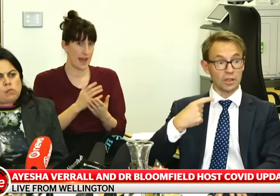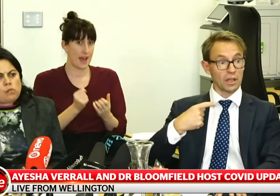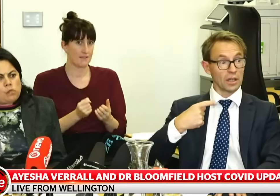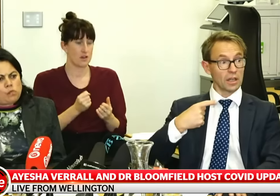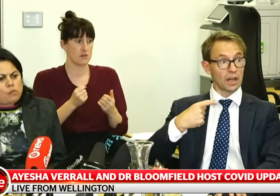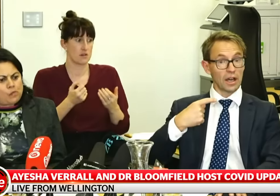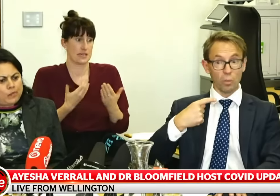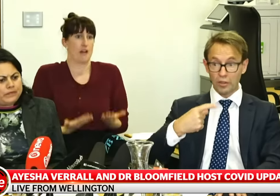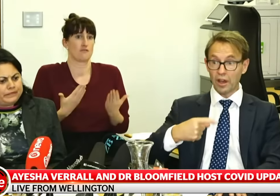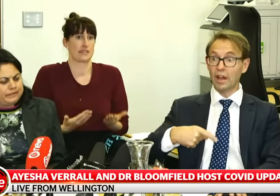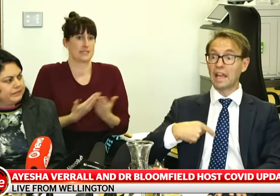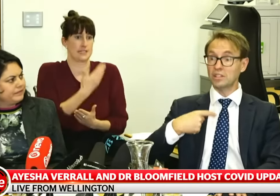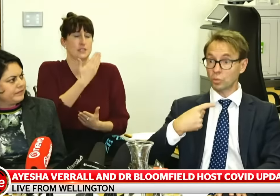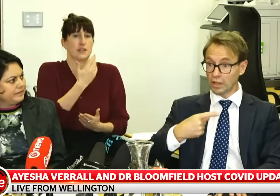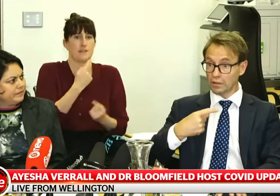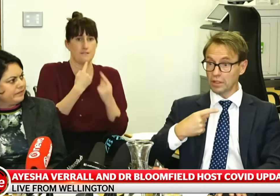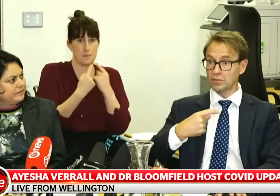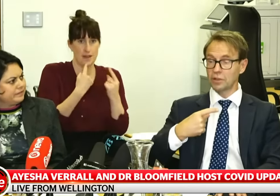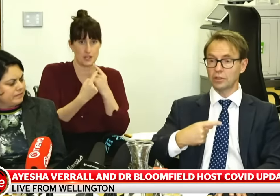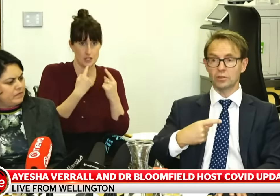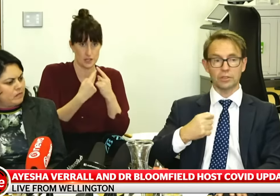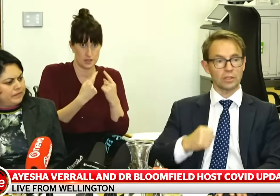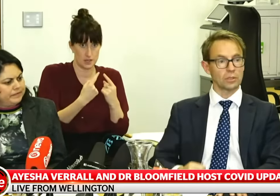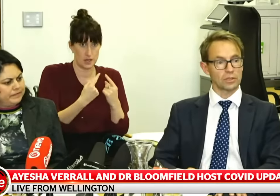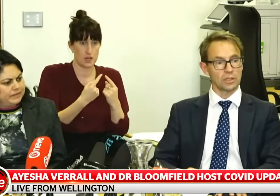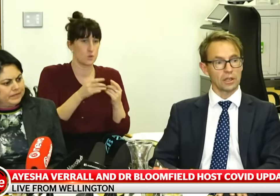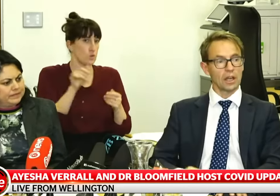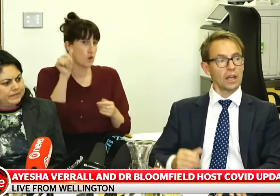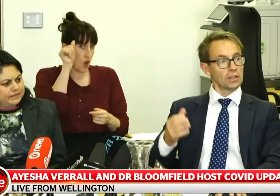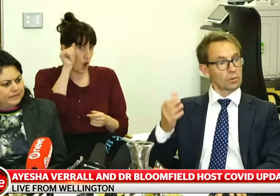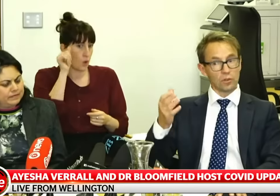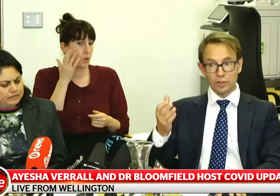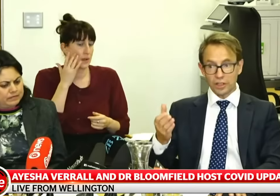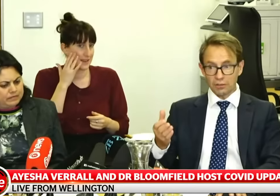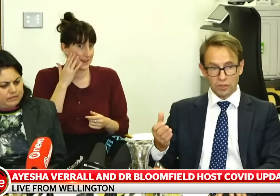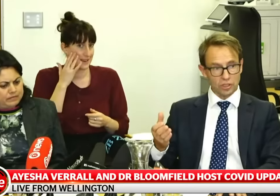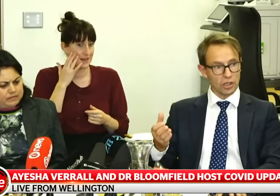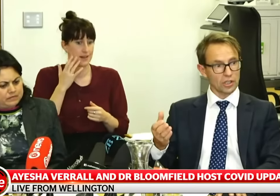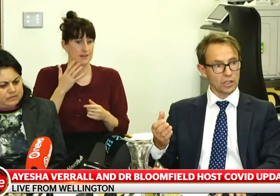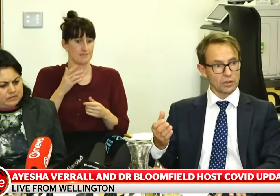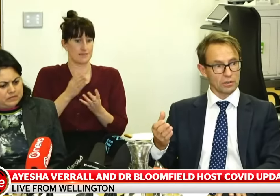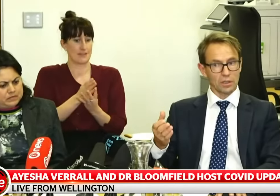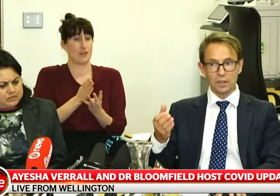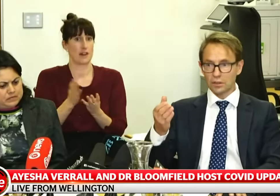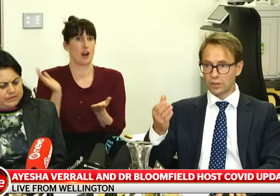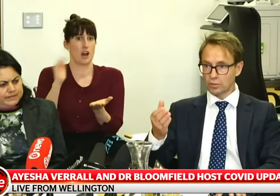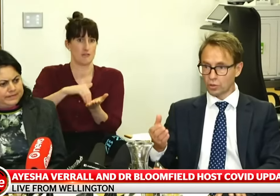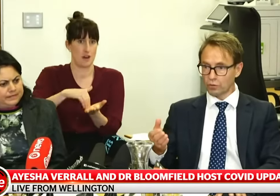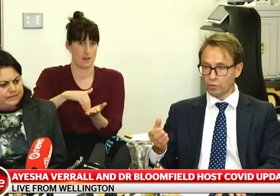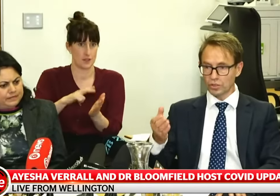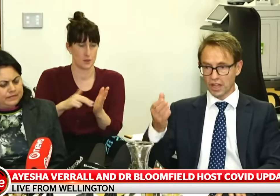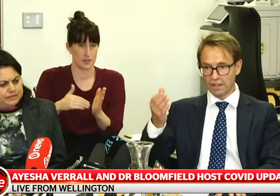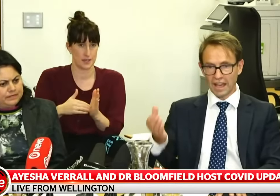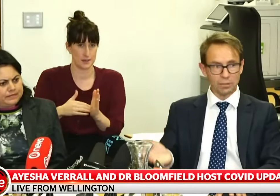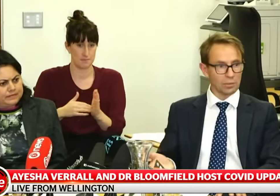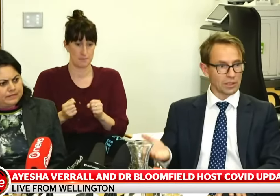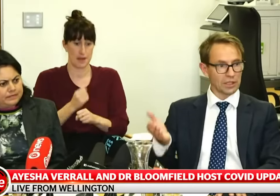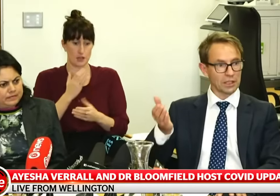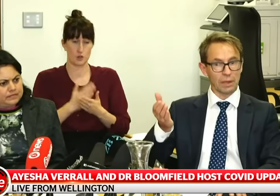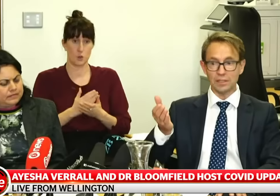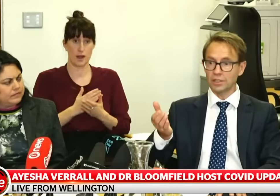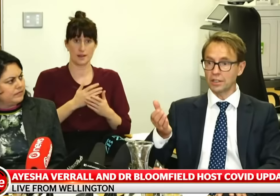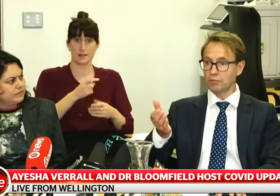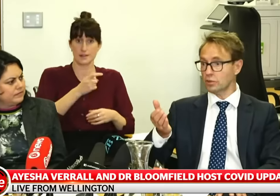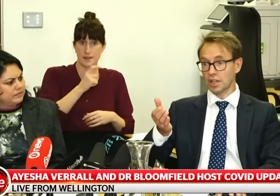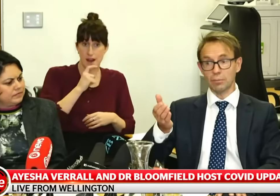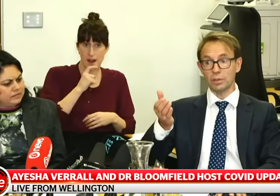to whether and when these variants are in the community, that we've got the infrastructure, the workforce and the capability